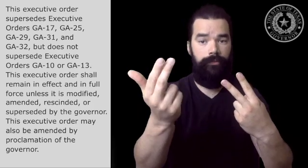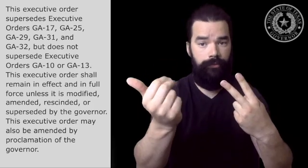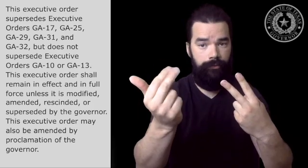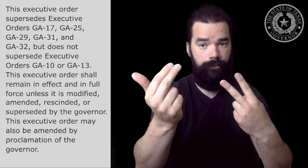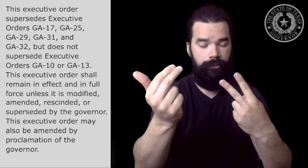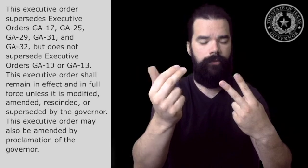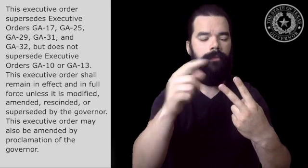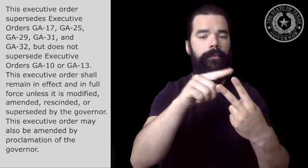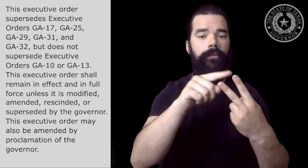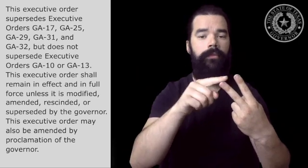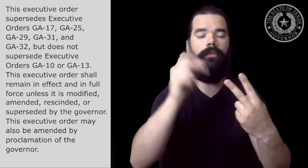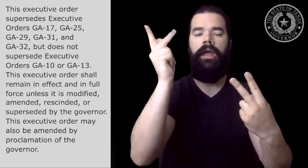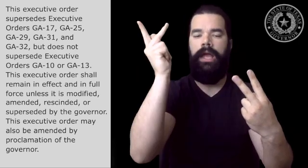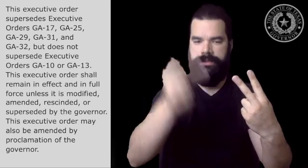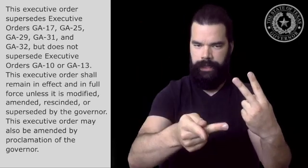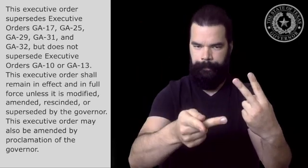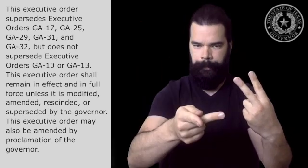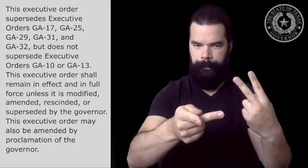Governor.